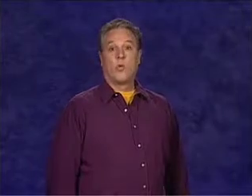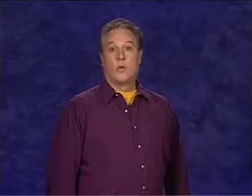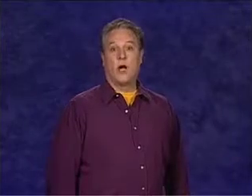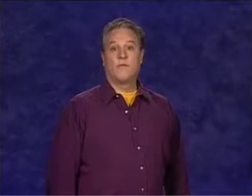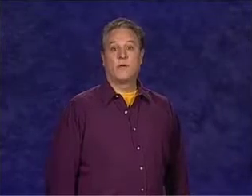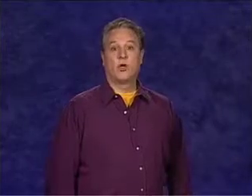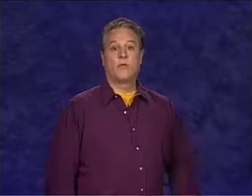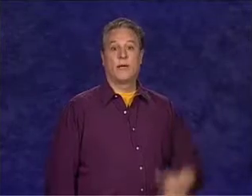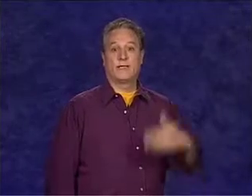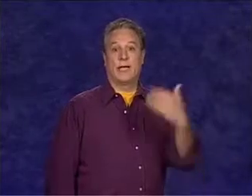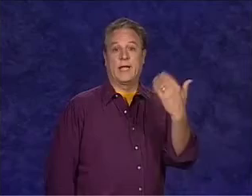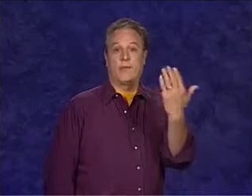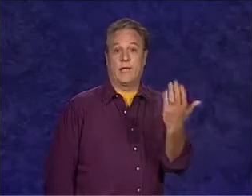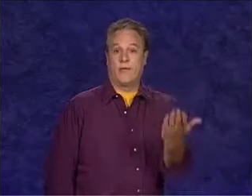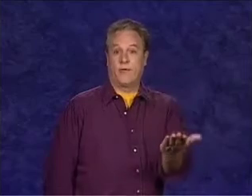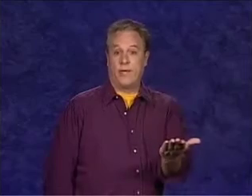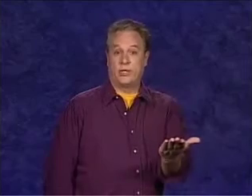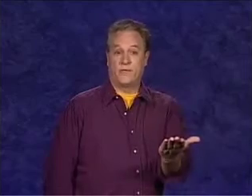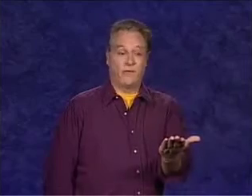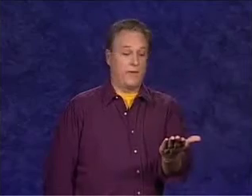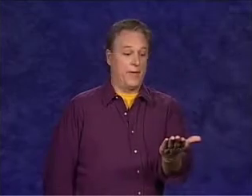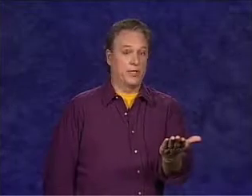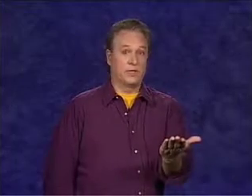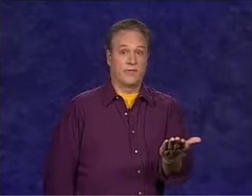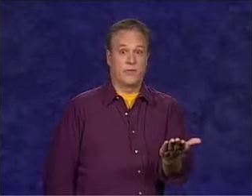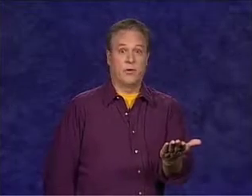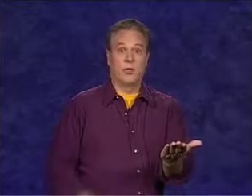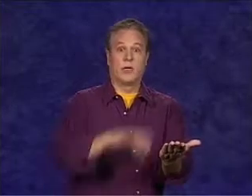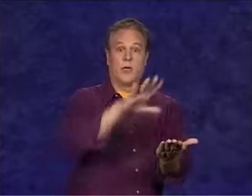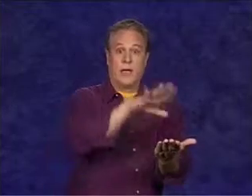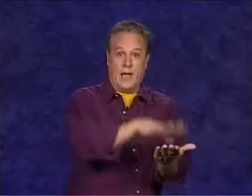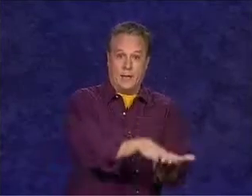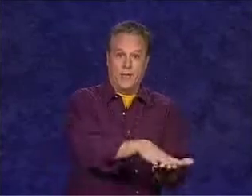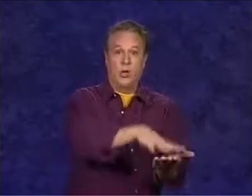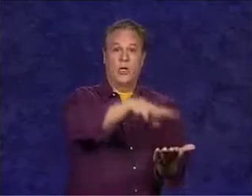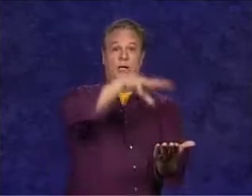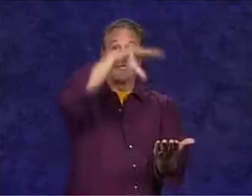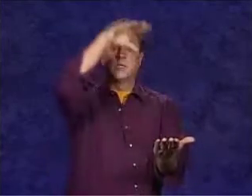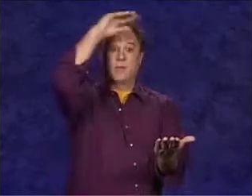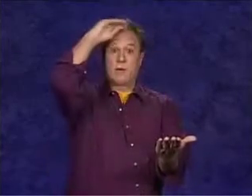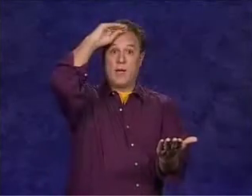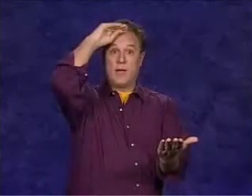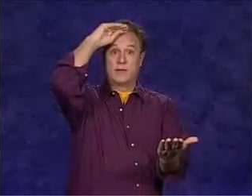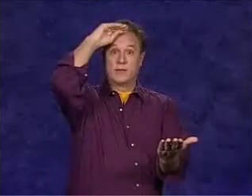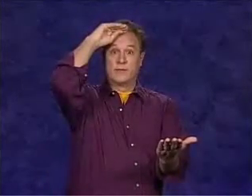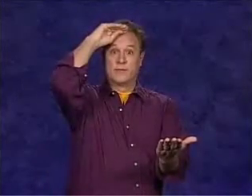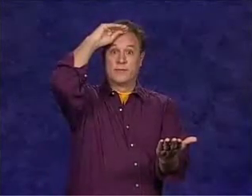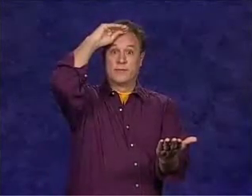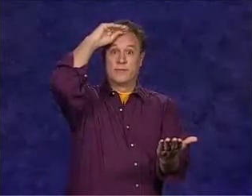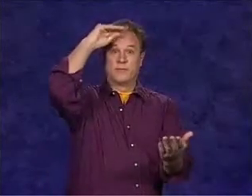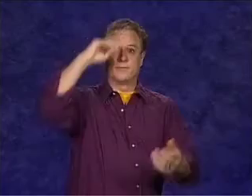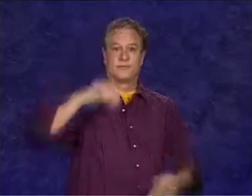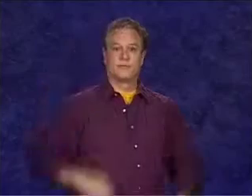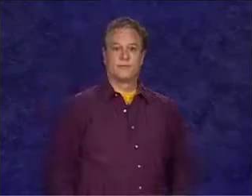We often learn by taking the information from the pages of a book and pulling it into our minds.